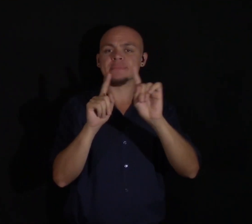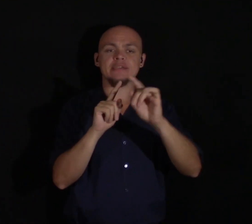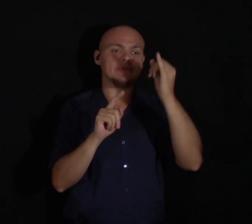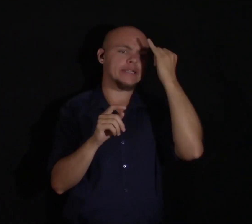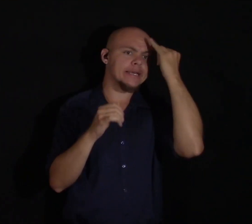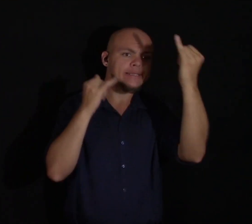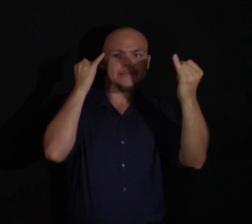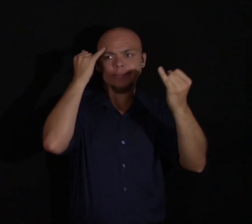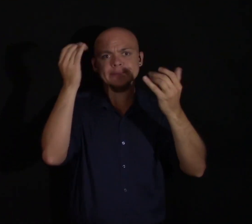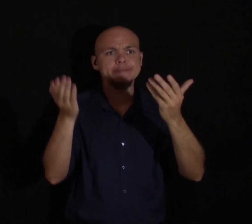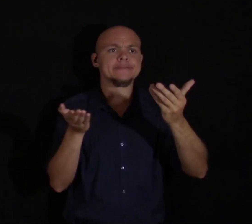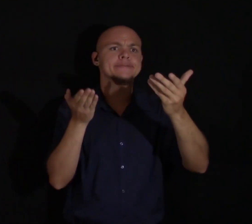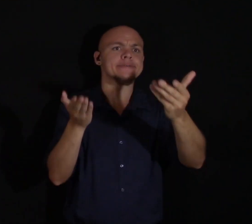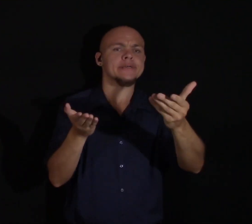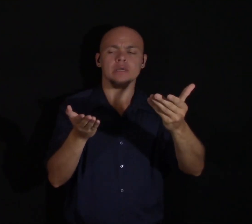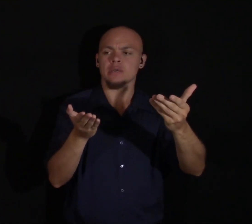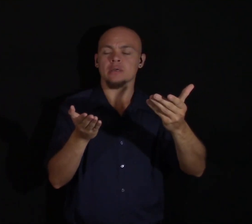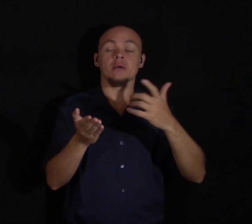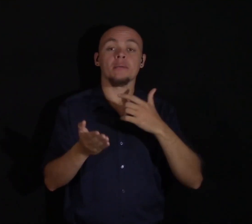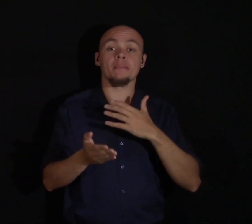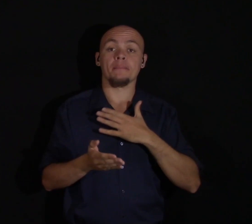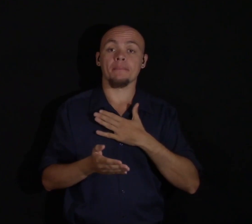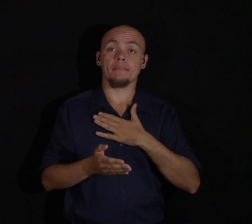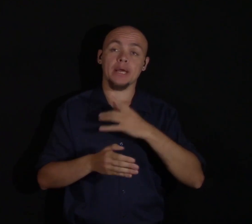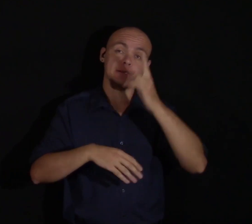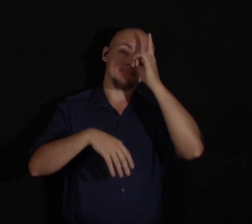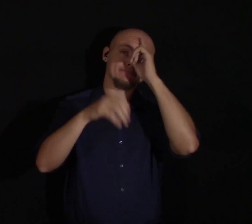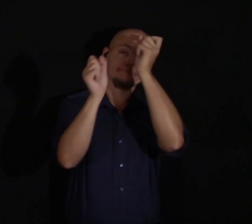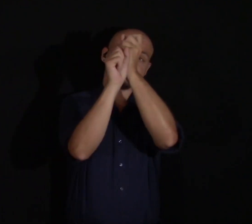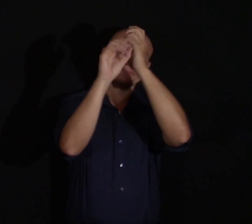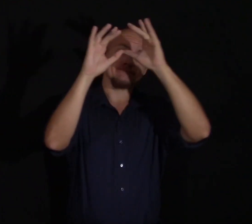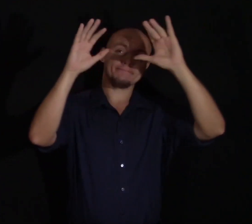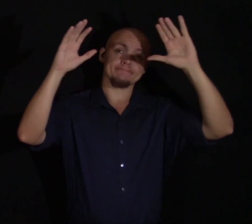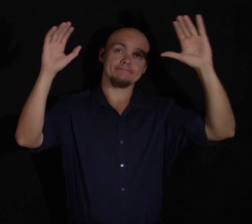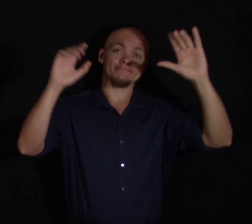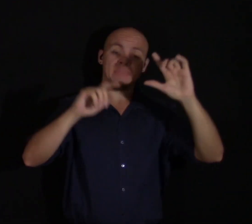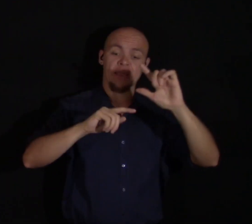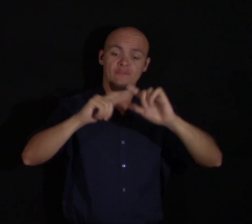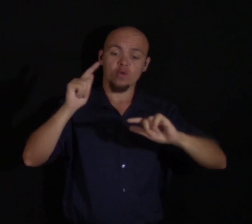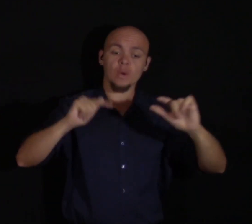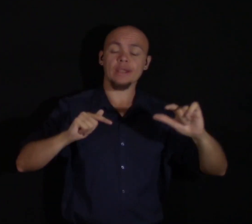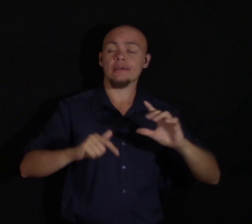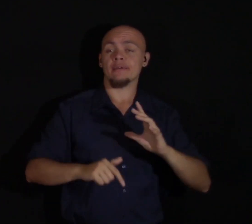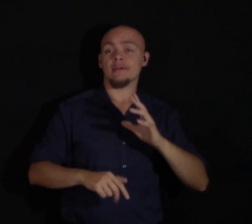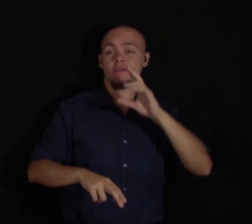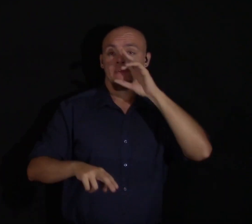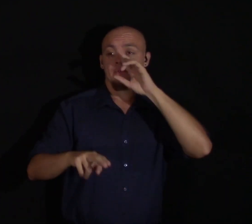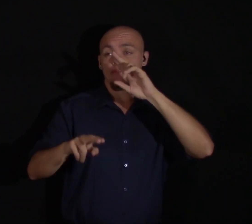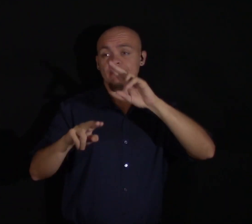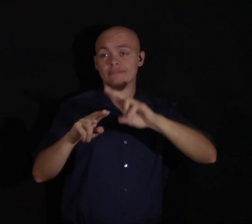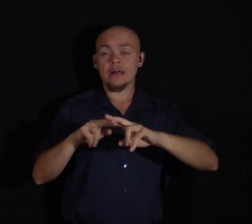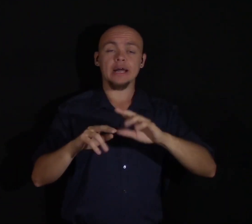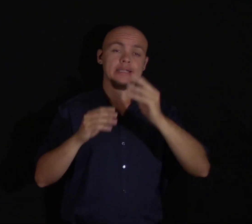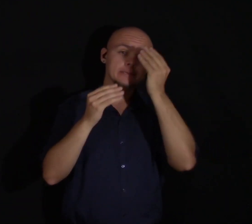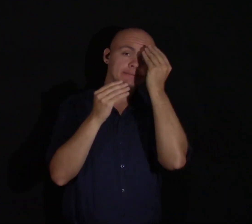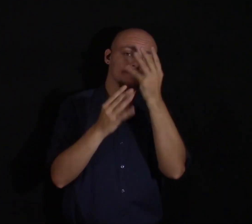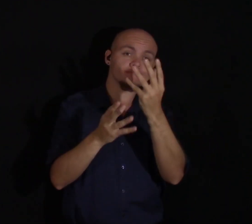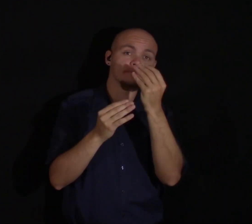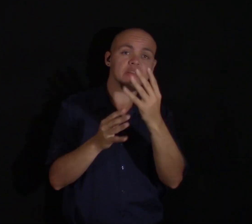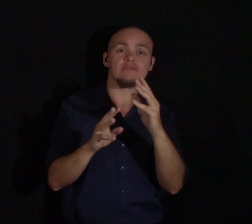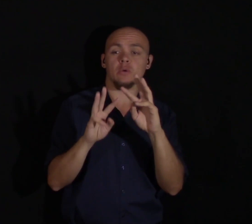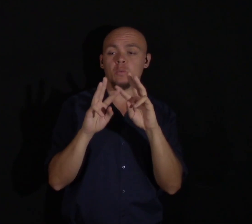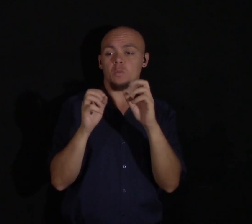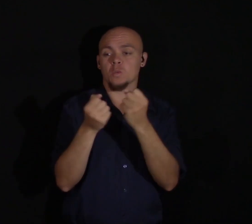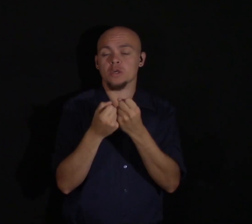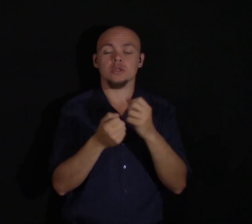one another. I envision a variety of fun, informative workshops,